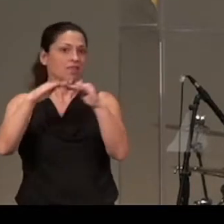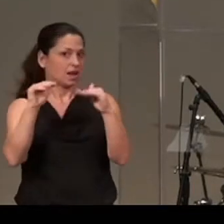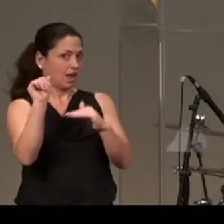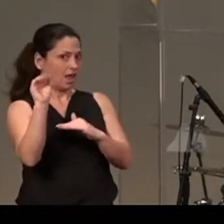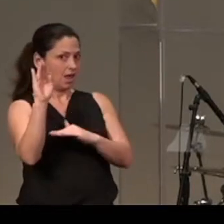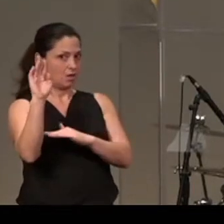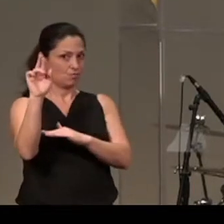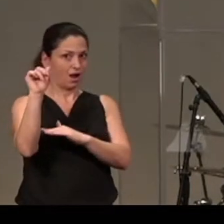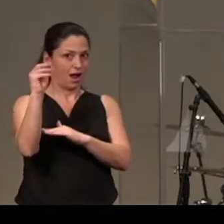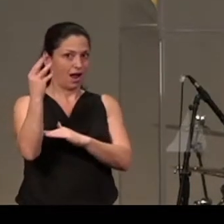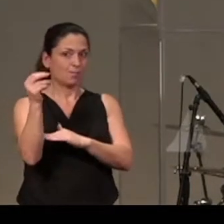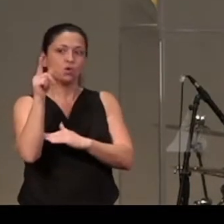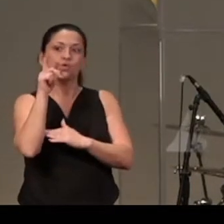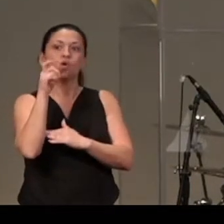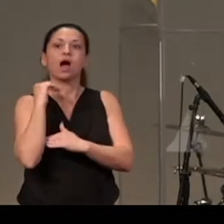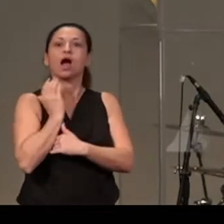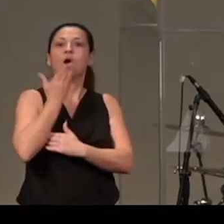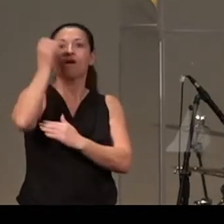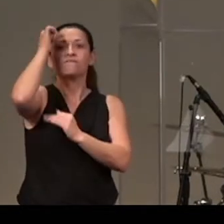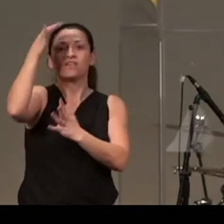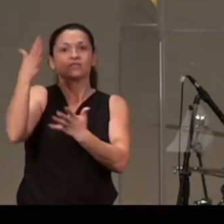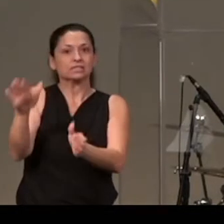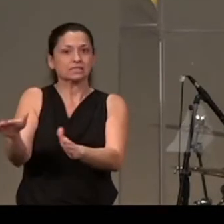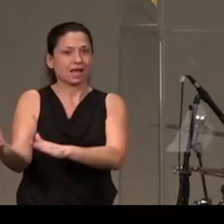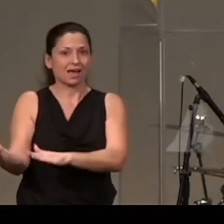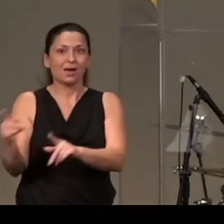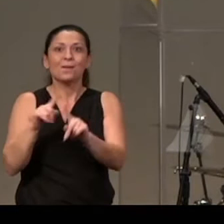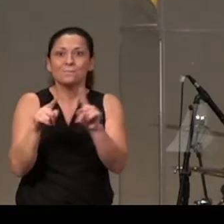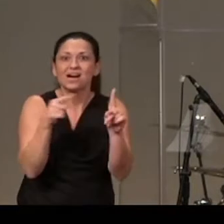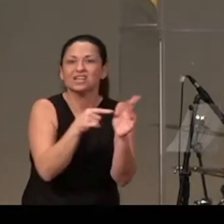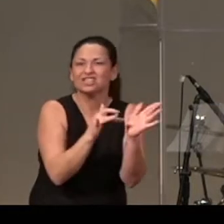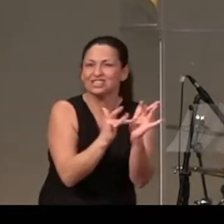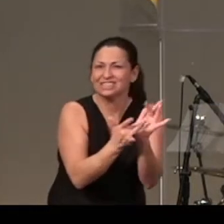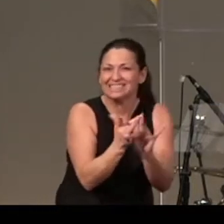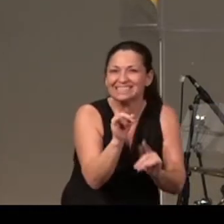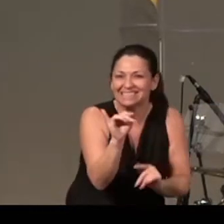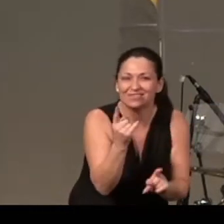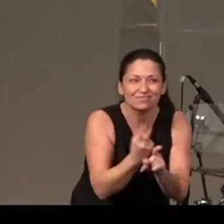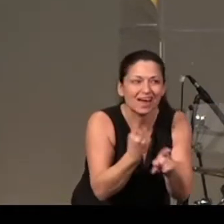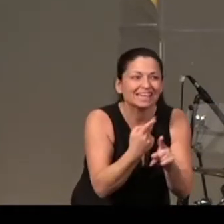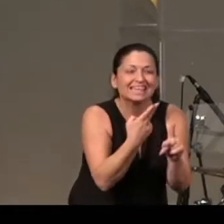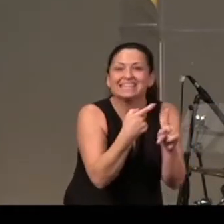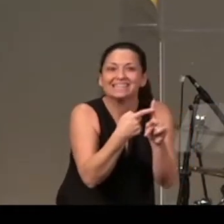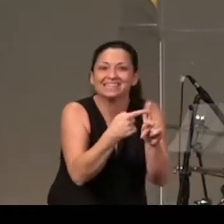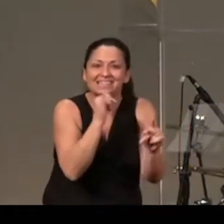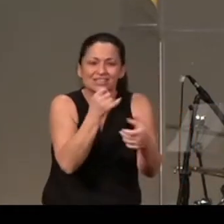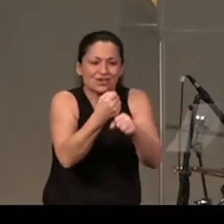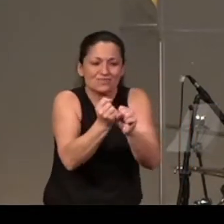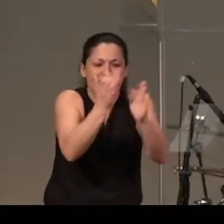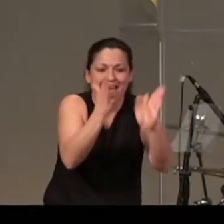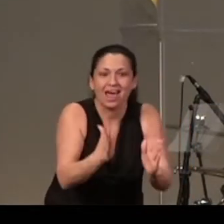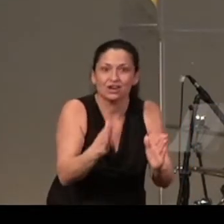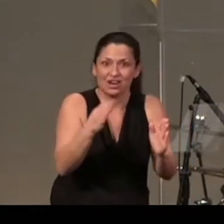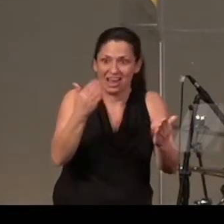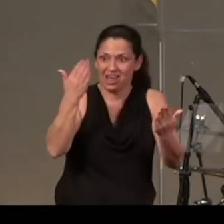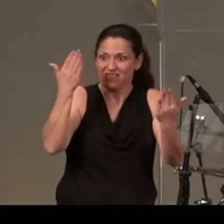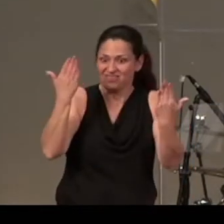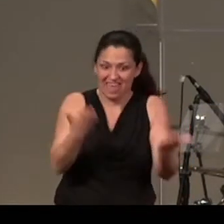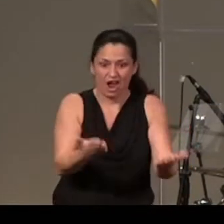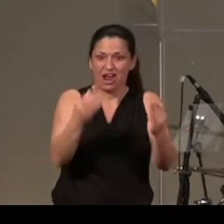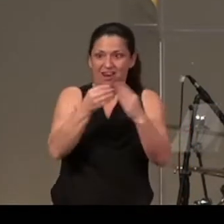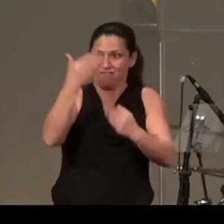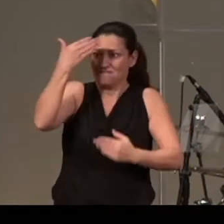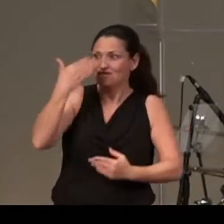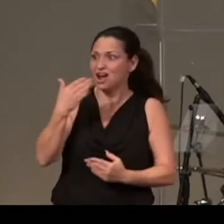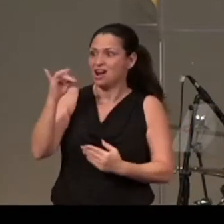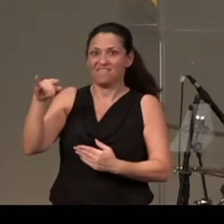But he was, right? And he is. Listen, he's the creator. He's in their presence. You're not